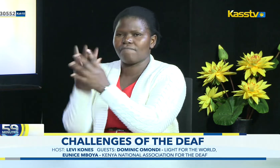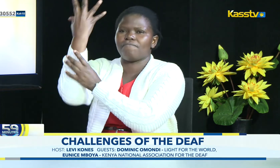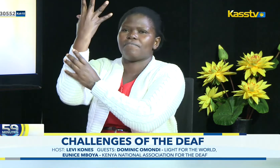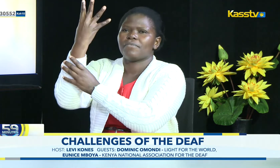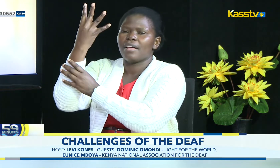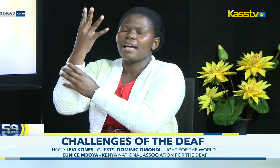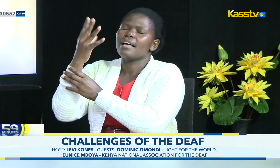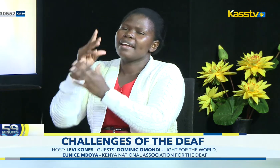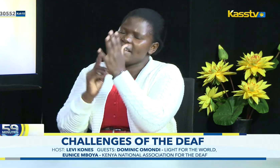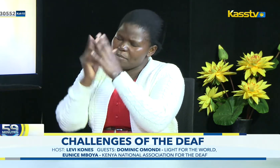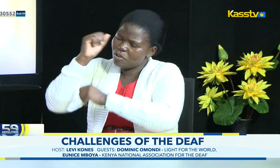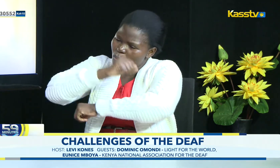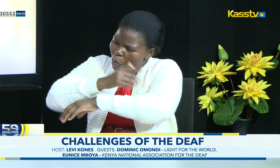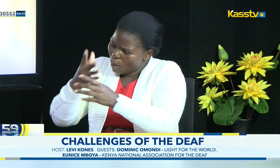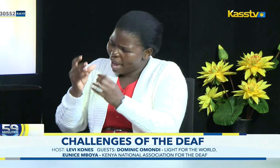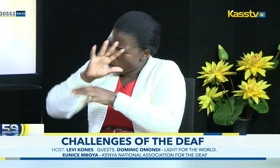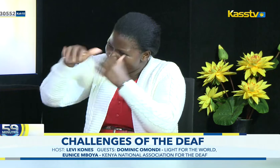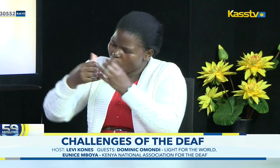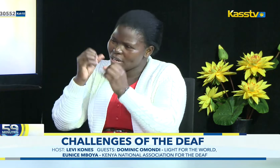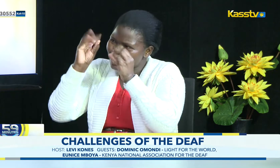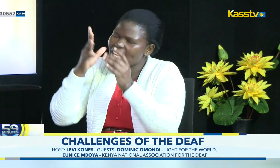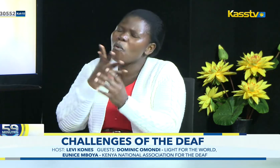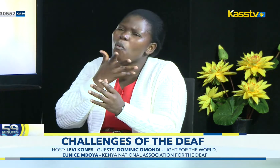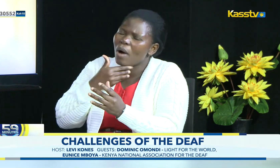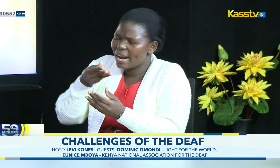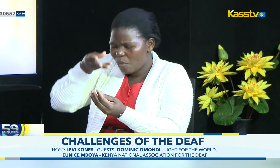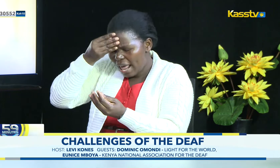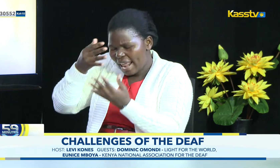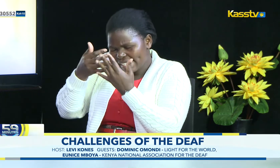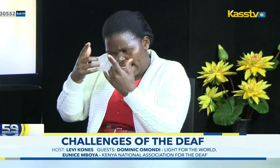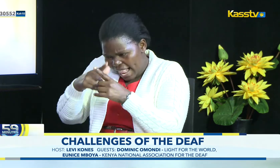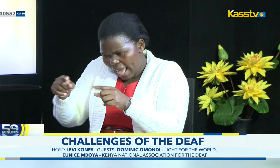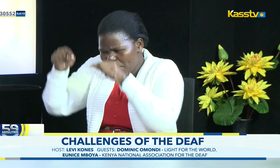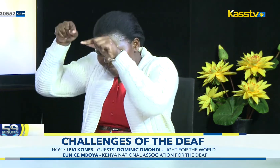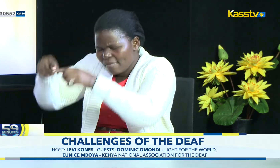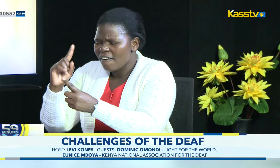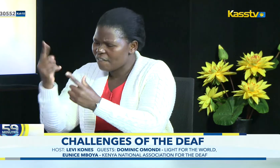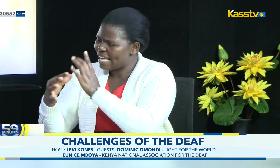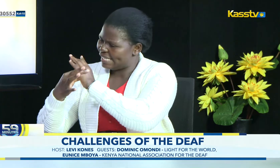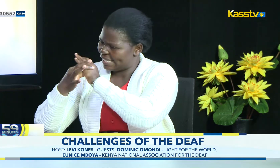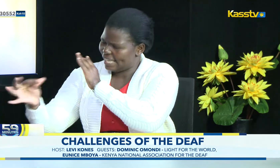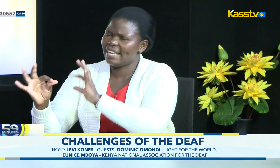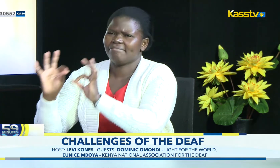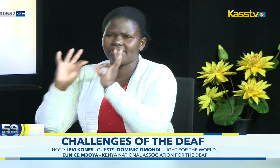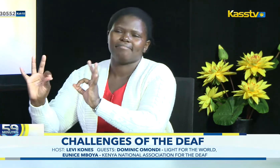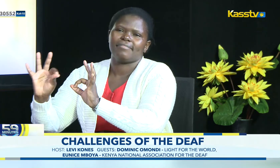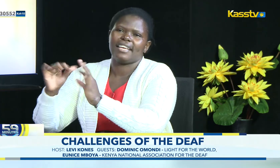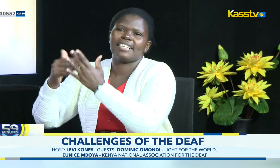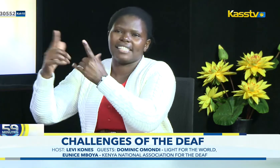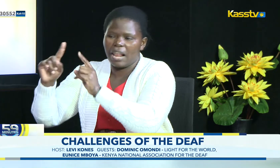a teacher is to teach, not to learn the language and teach. So I think if we can have teachers who can learn sign